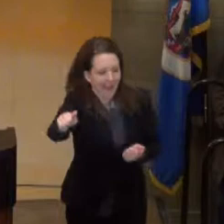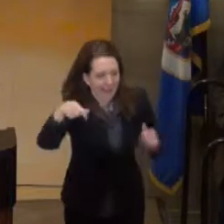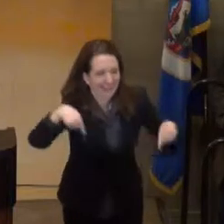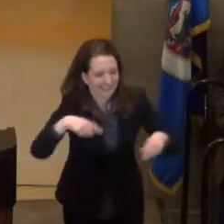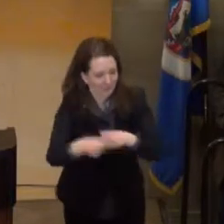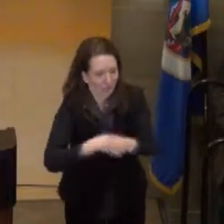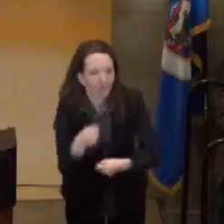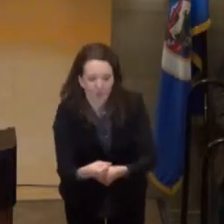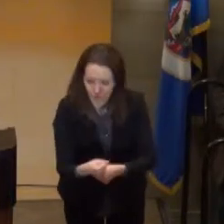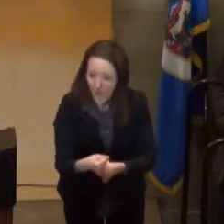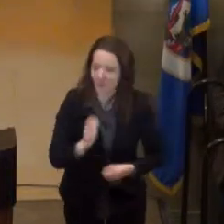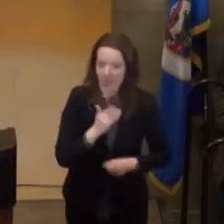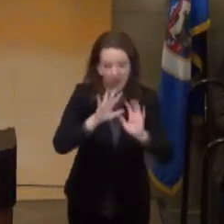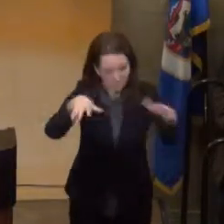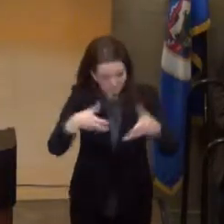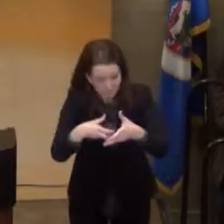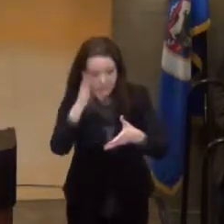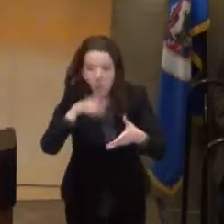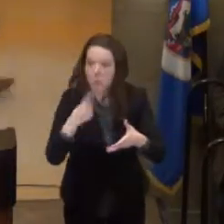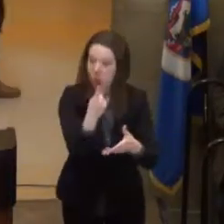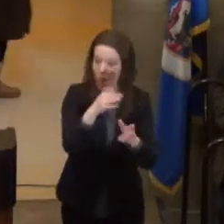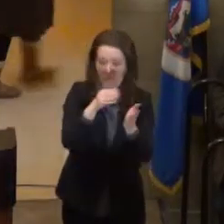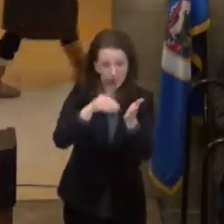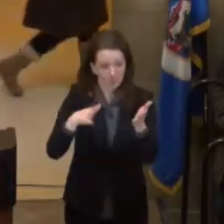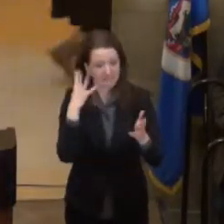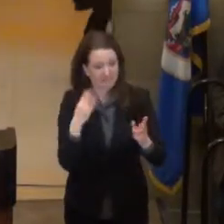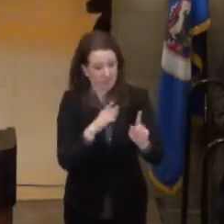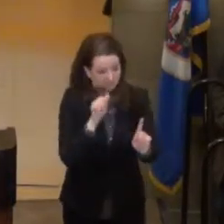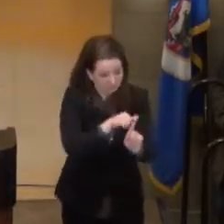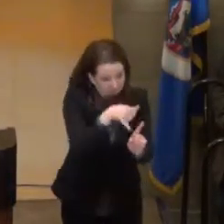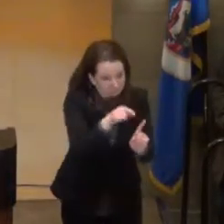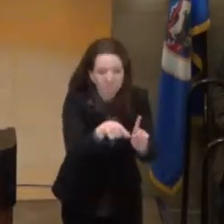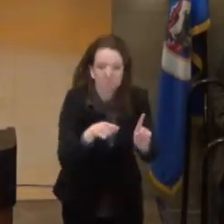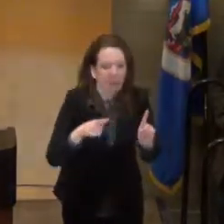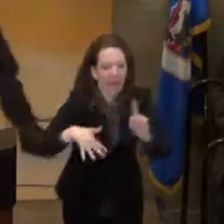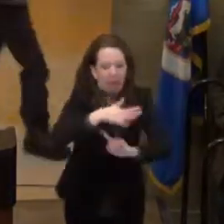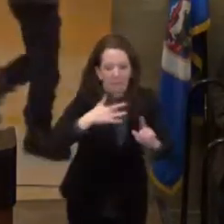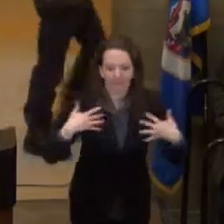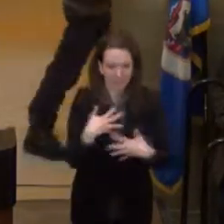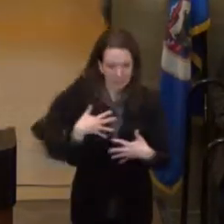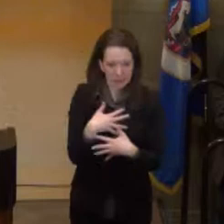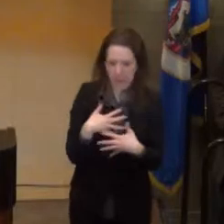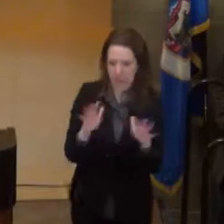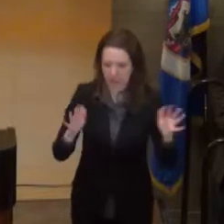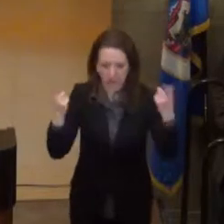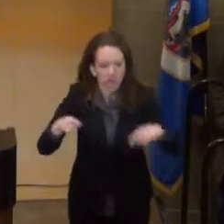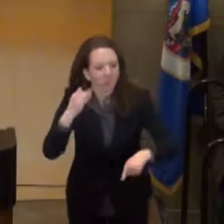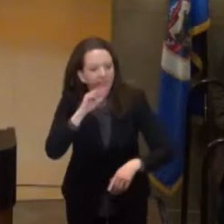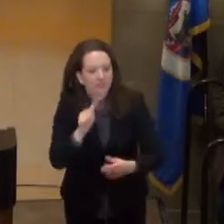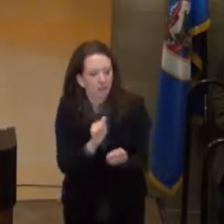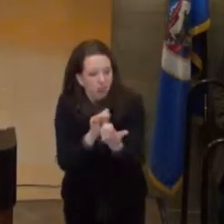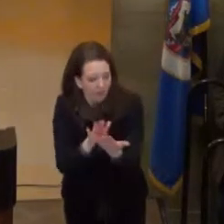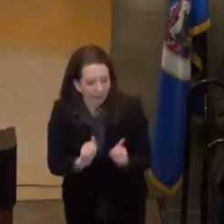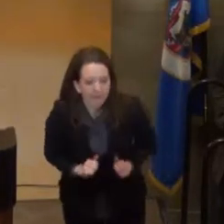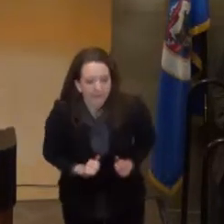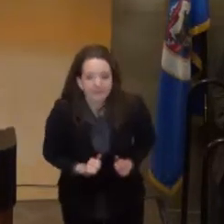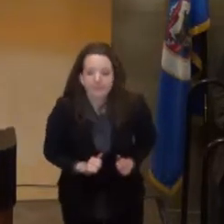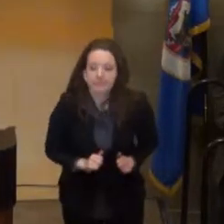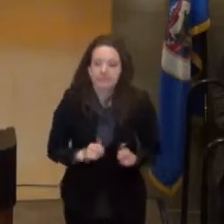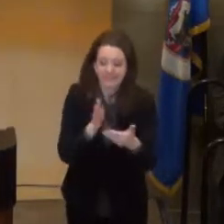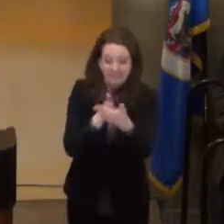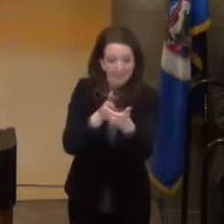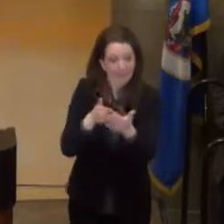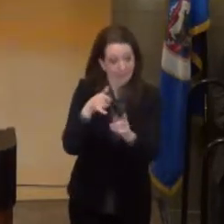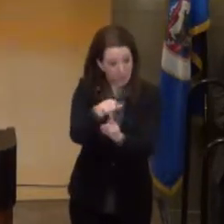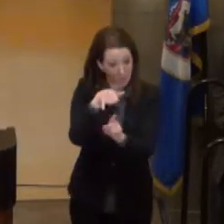Our coalition knows that when one student is bullied, the climate of fear sets in if it's not addressed. The anti-bullying law